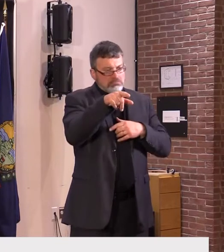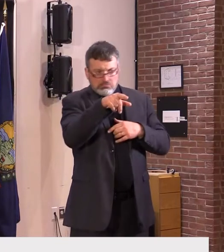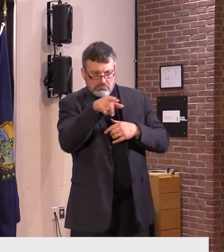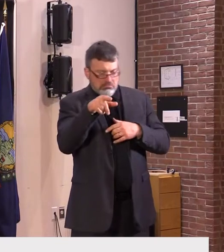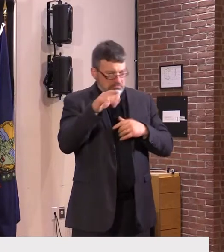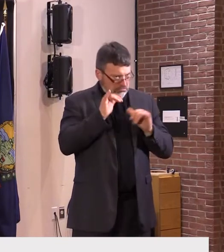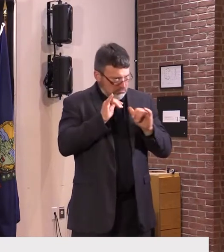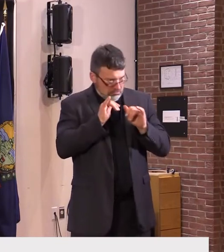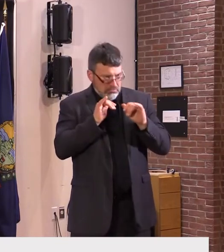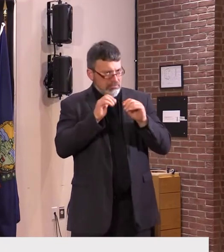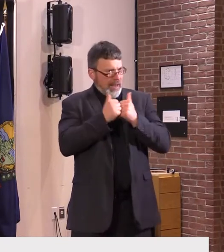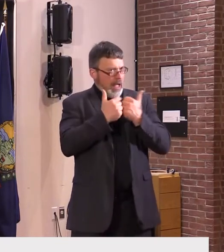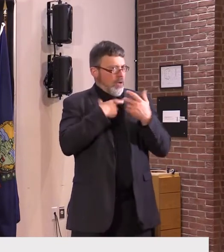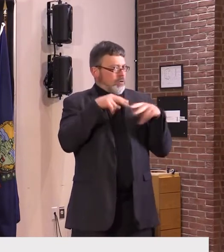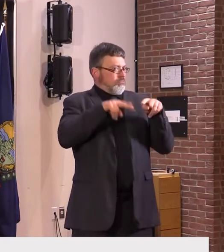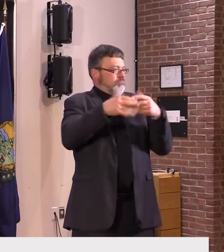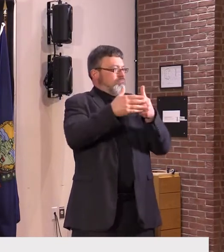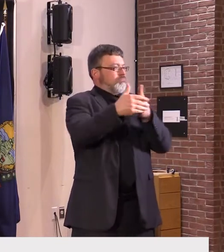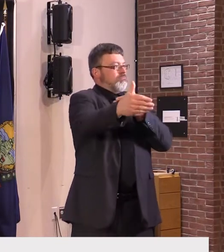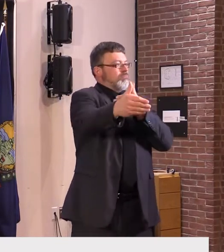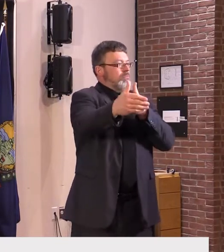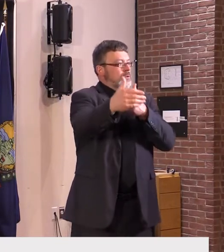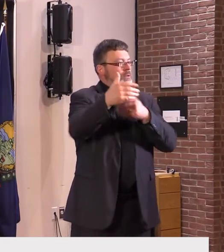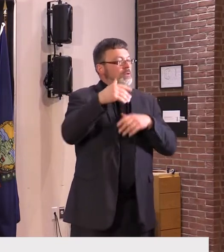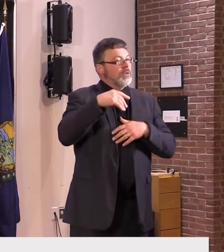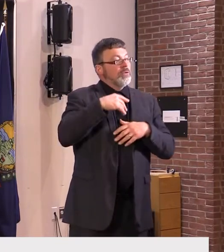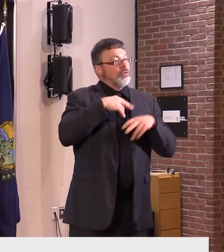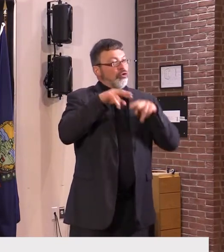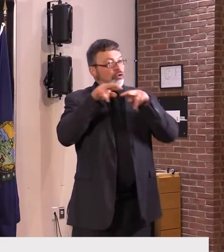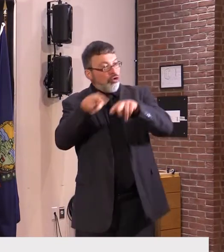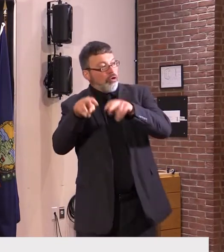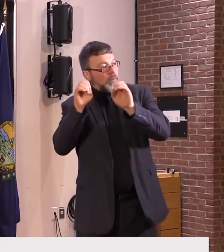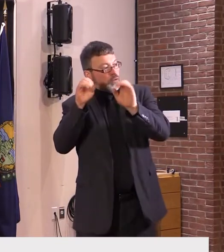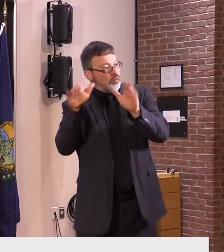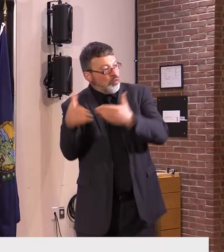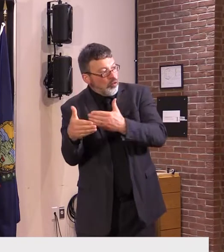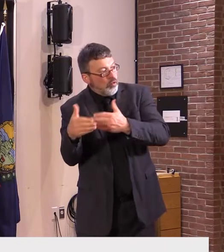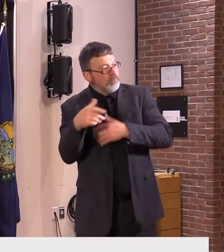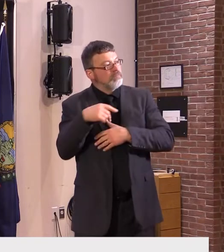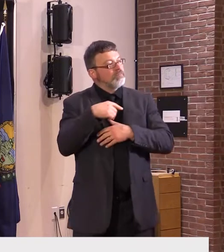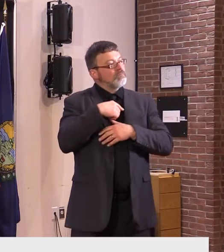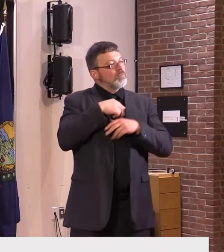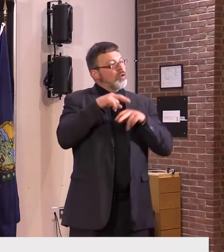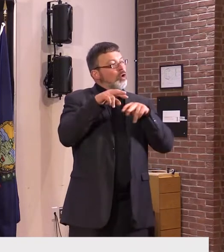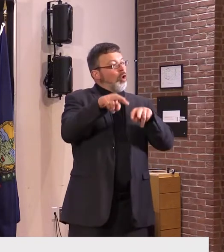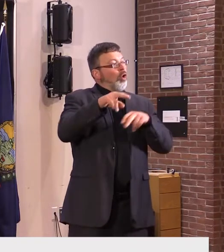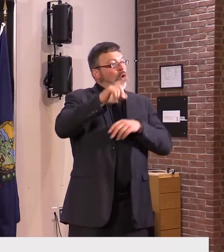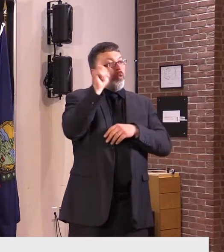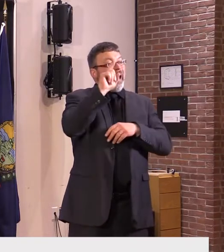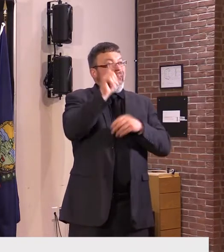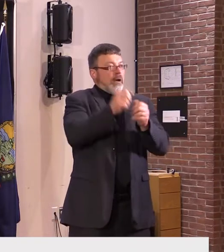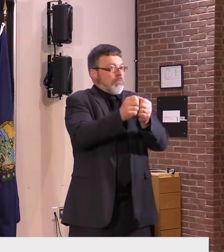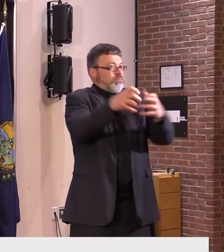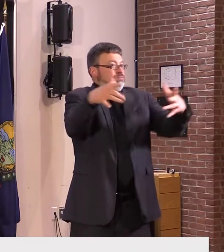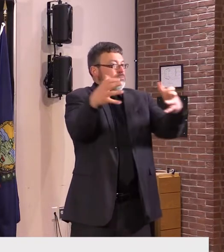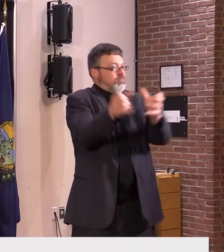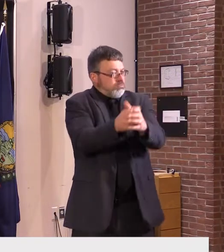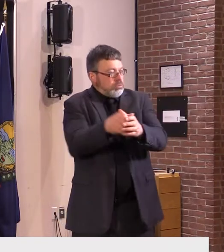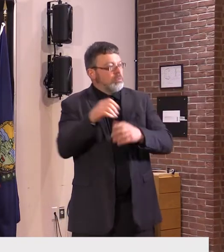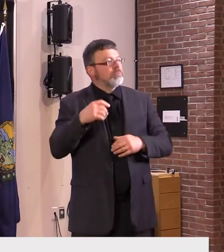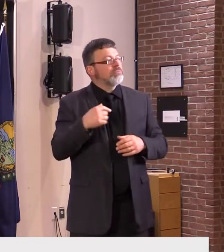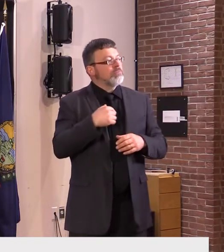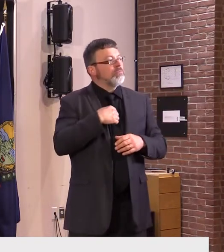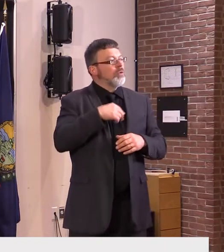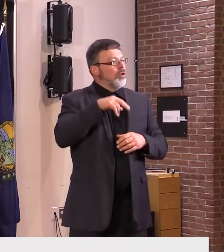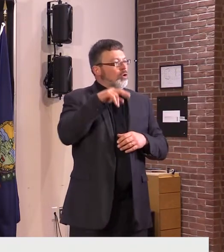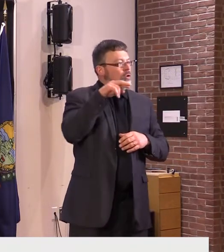to the emergency room with COVID-like illness, an important indicator of virus activity as case counts are no longer reliable.